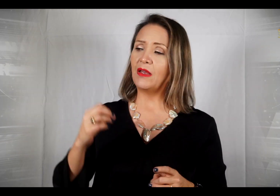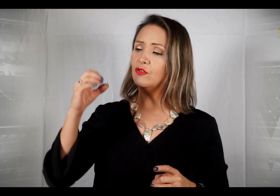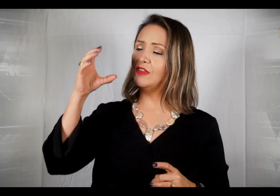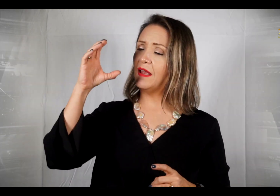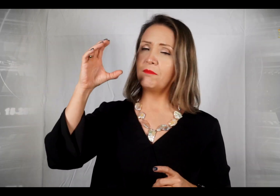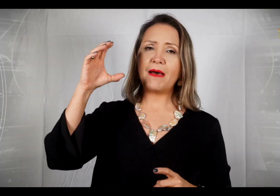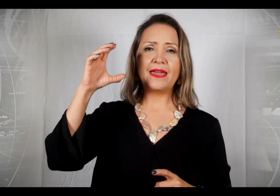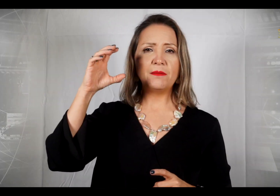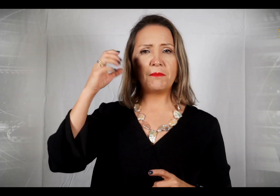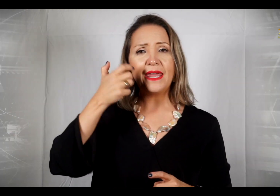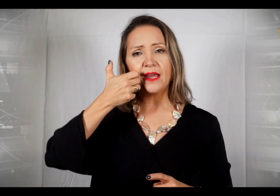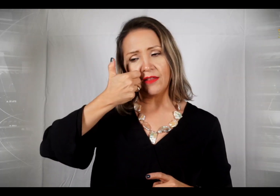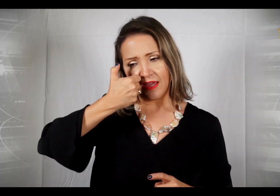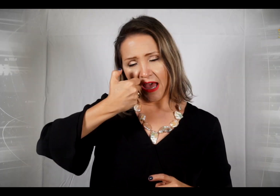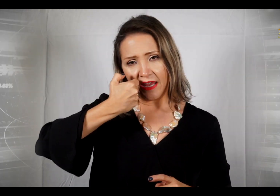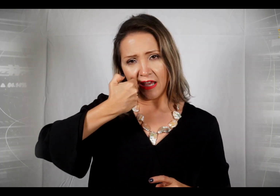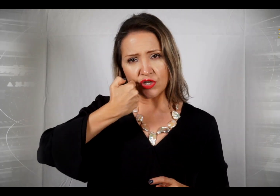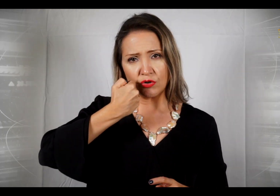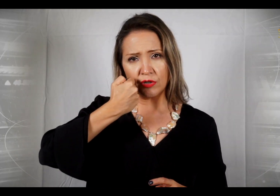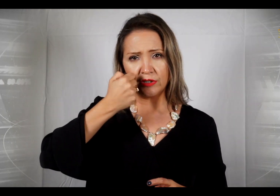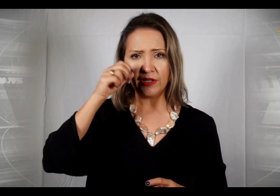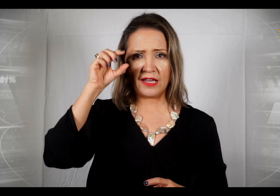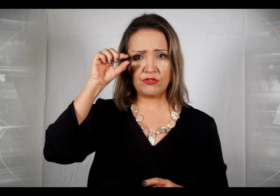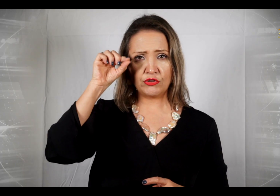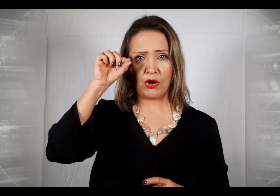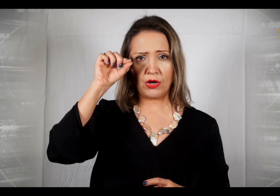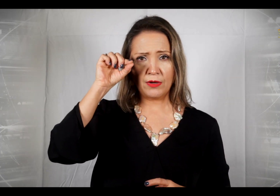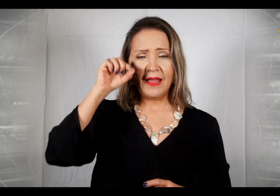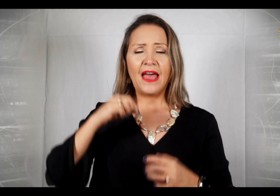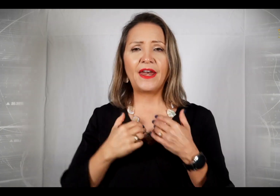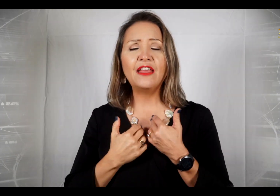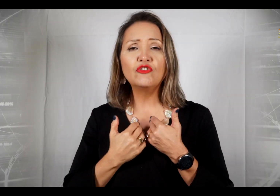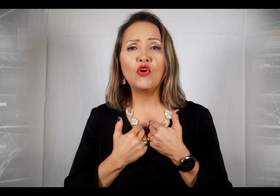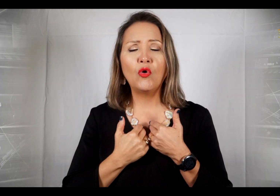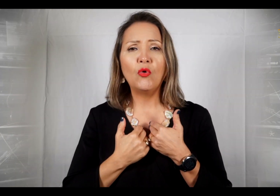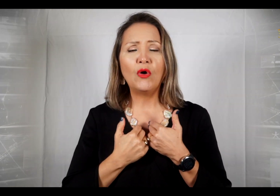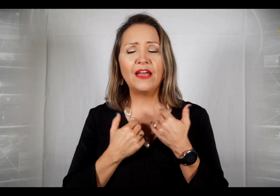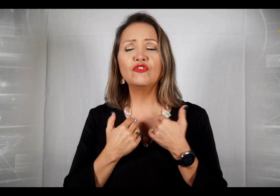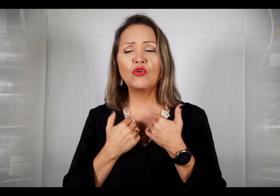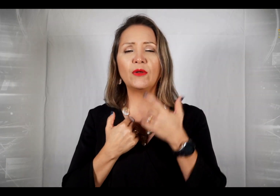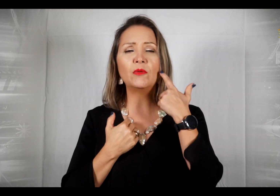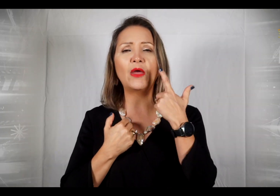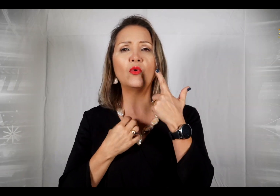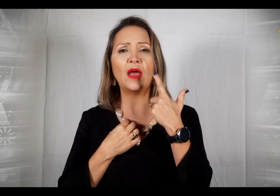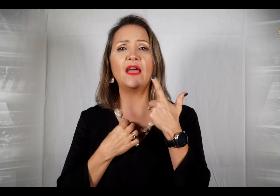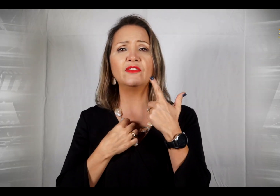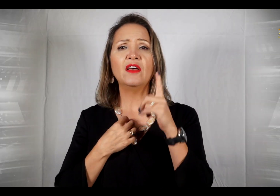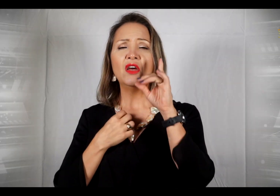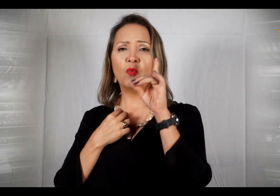Because that might make the eyelash curler get stuck. And I saw it with my own eyes. One